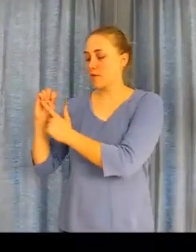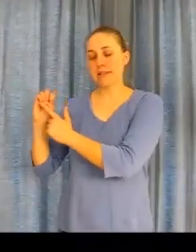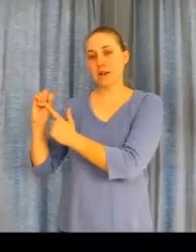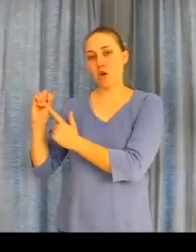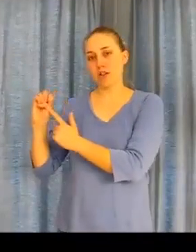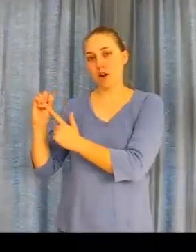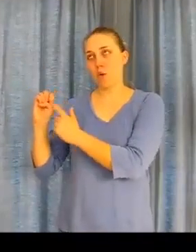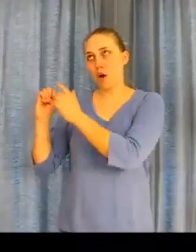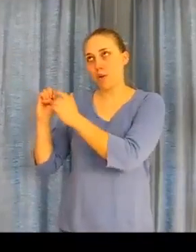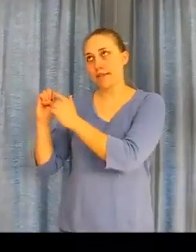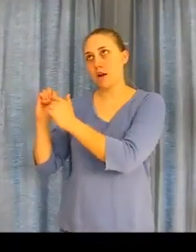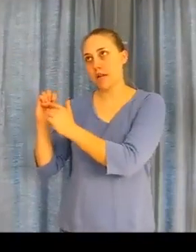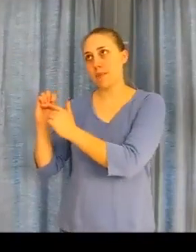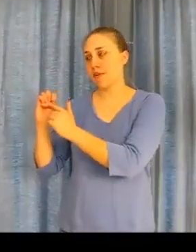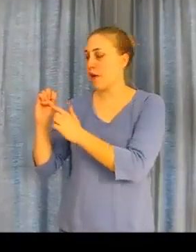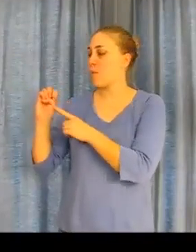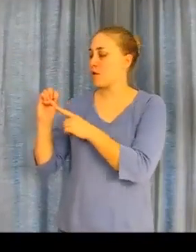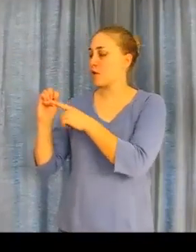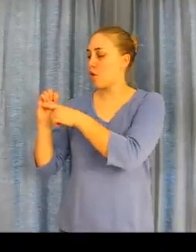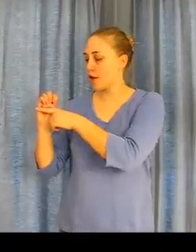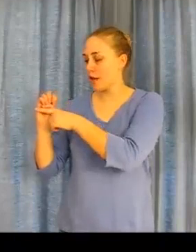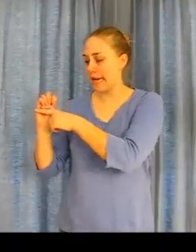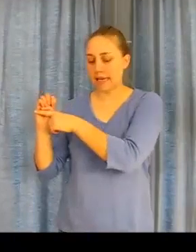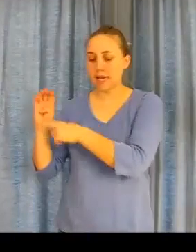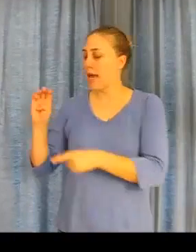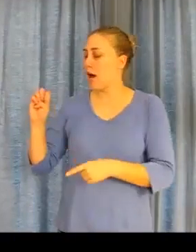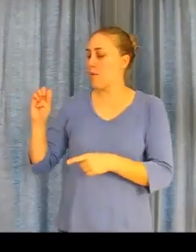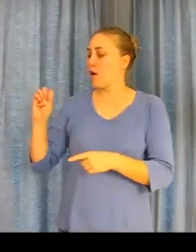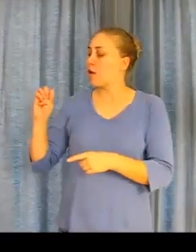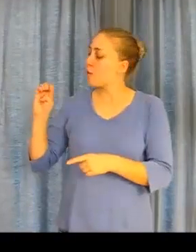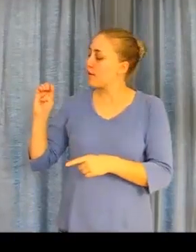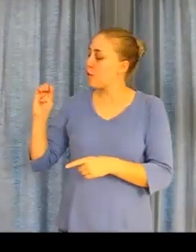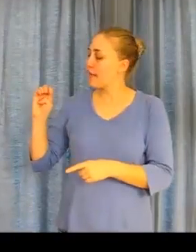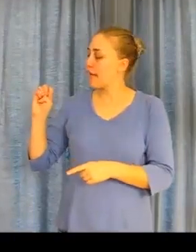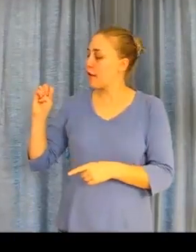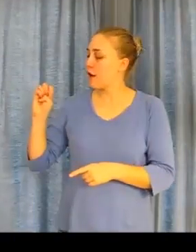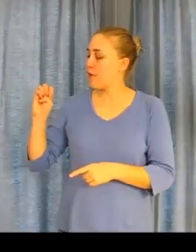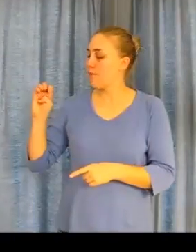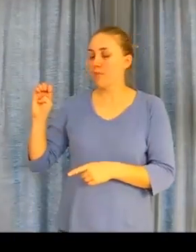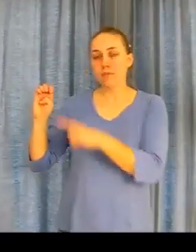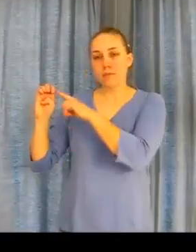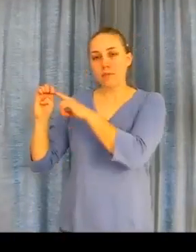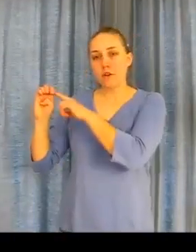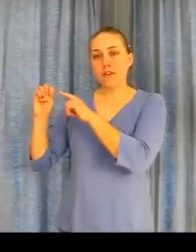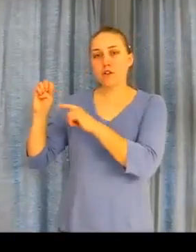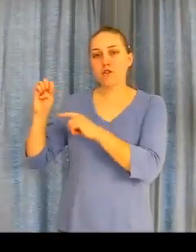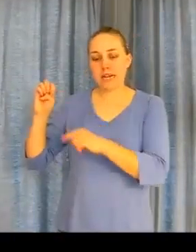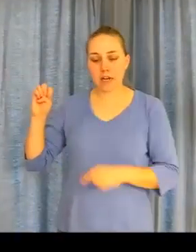resting on top of your thumb, which is across your hand. Lori told me it's like your fingers are trying to eat your